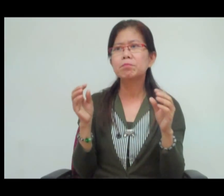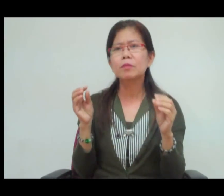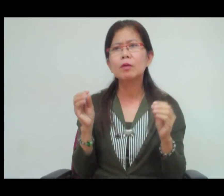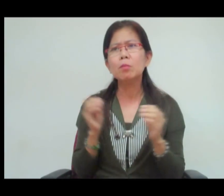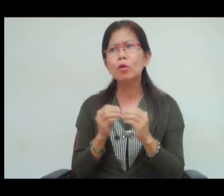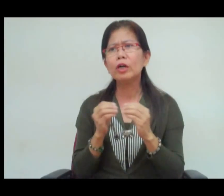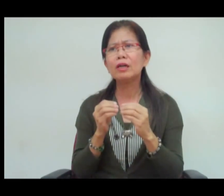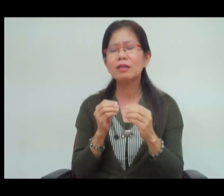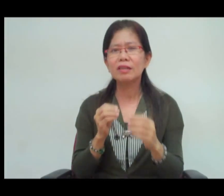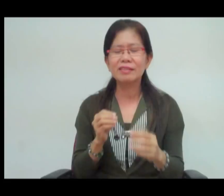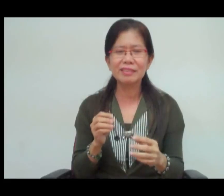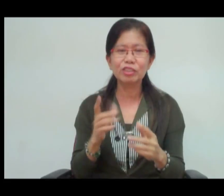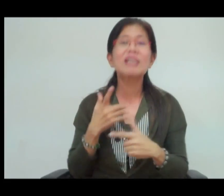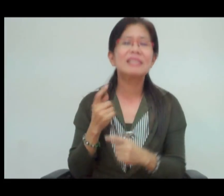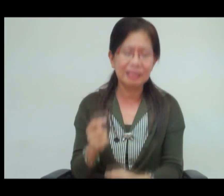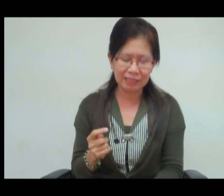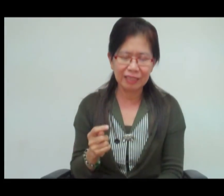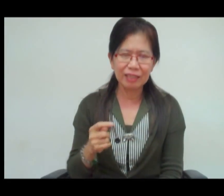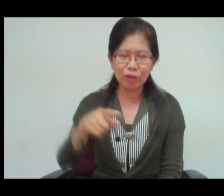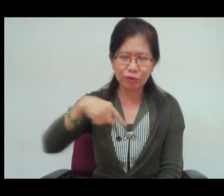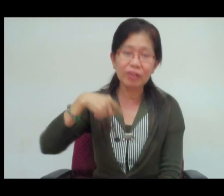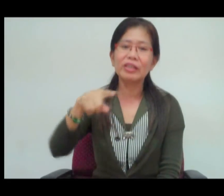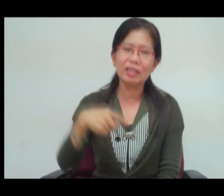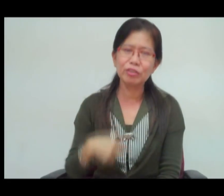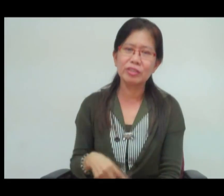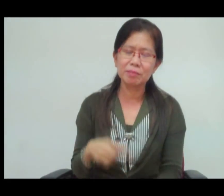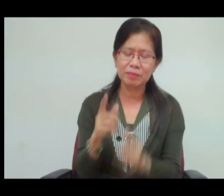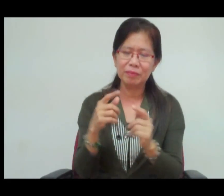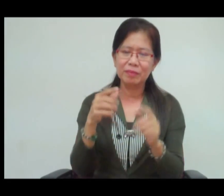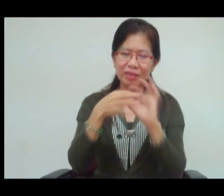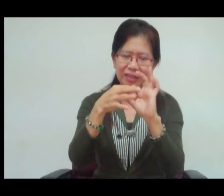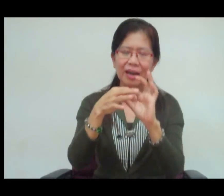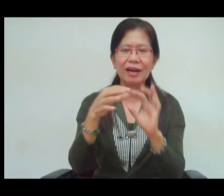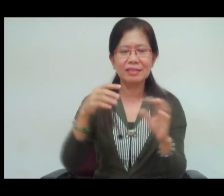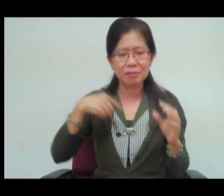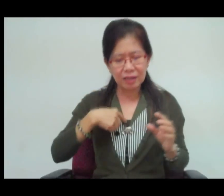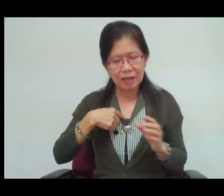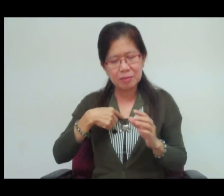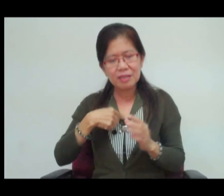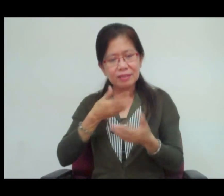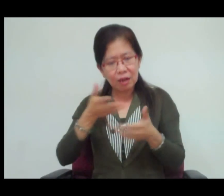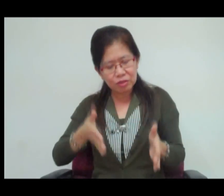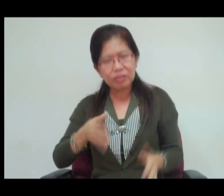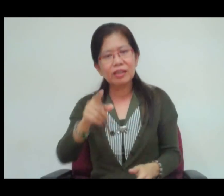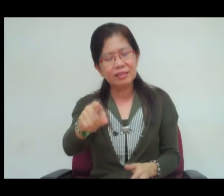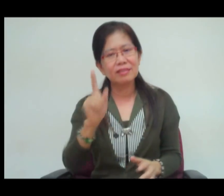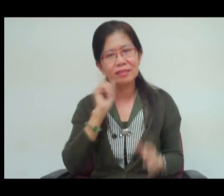more trusting of our relationship as me as a counselor and this is a deaf